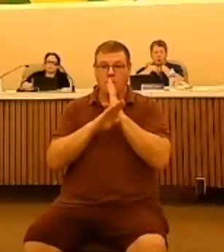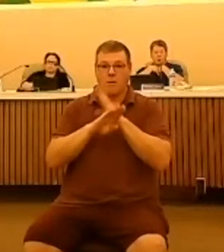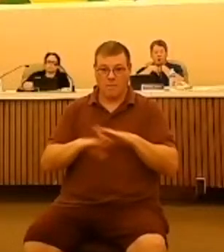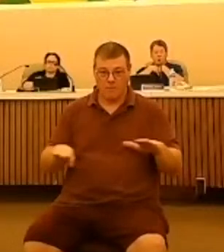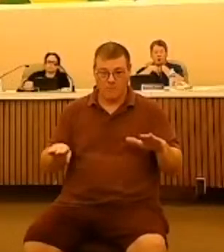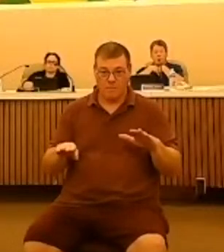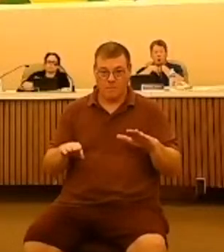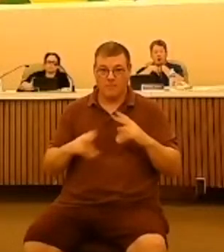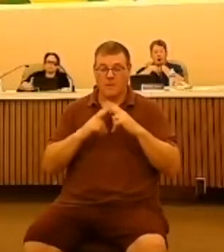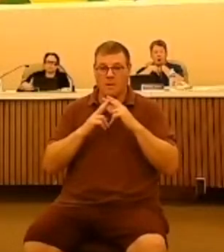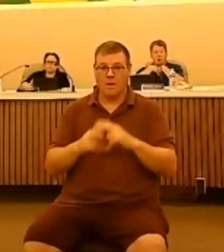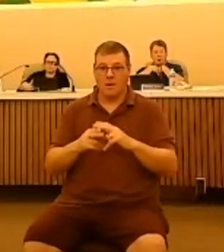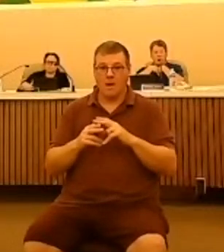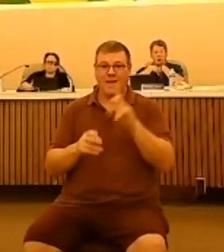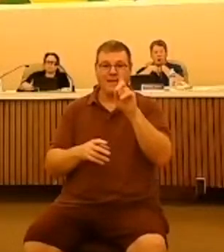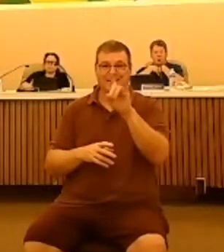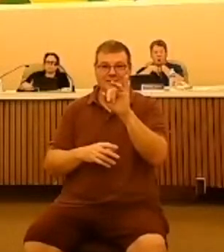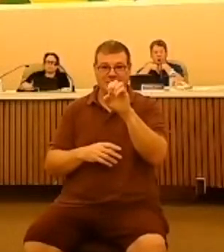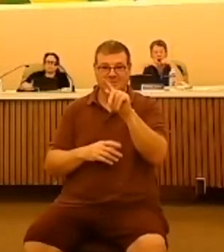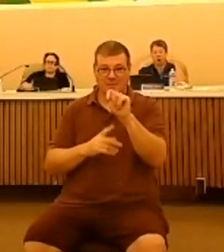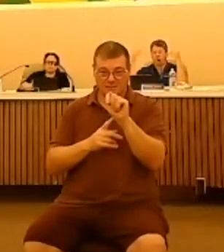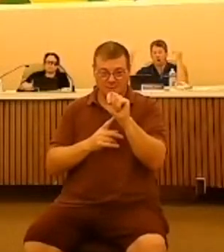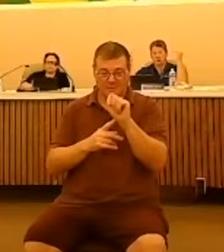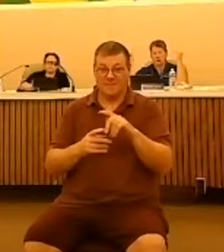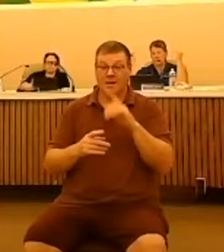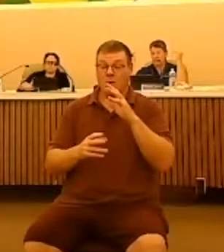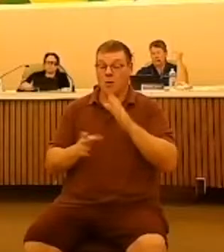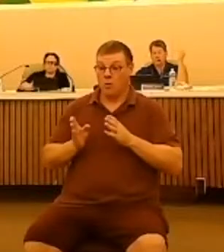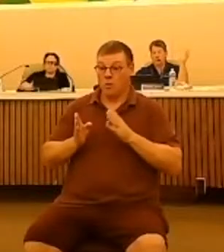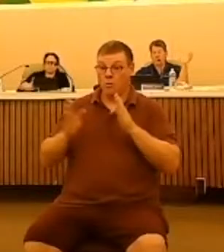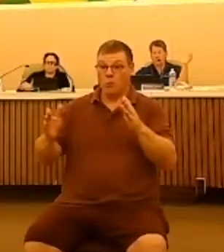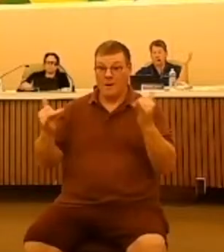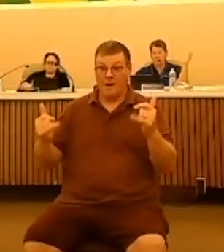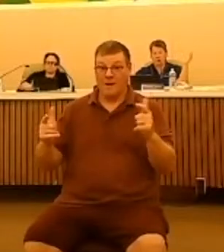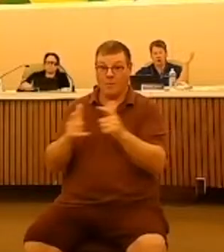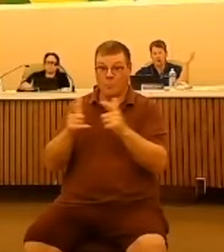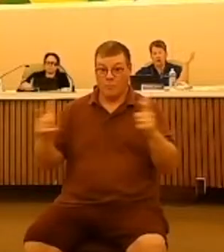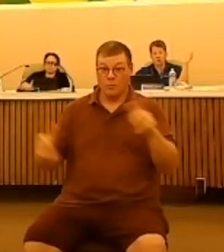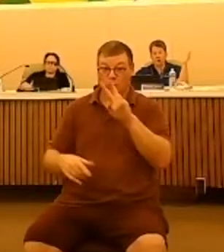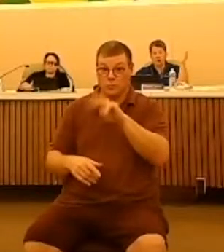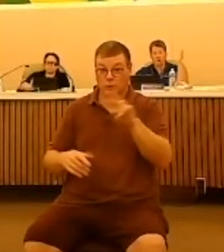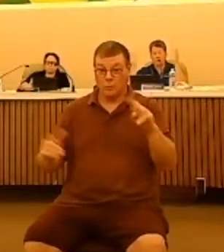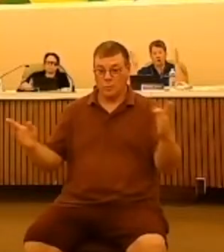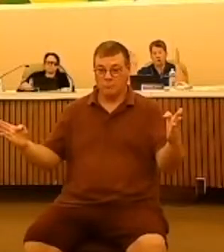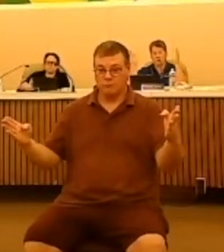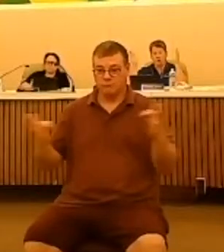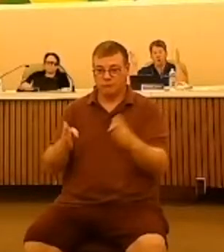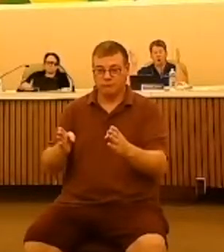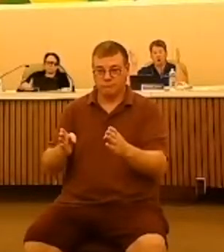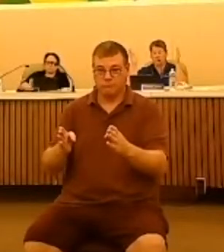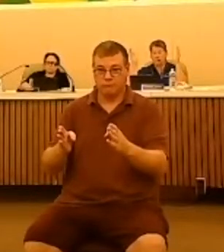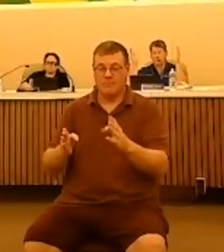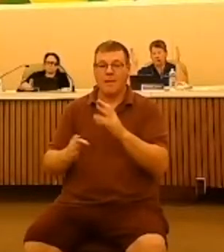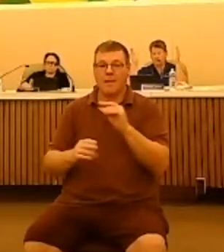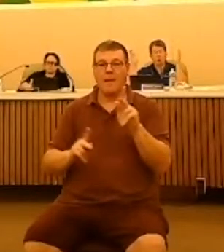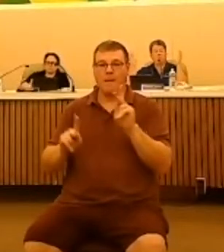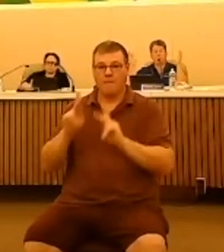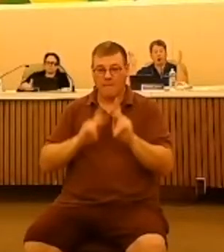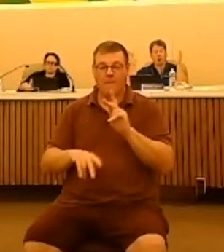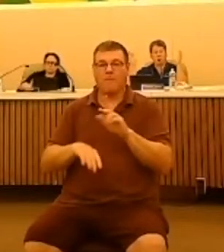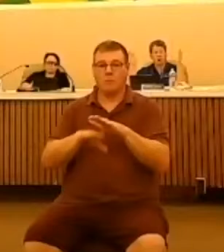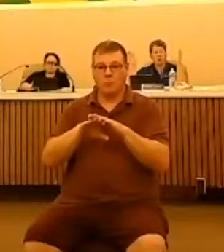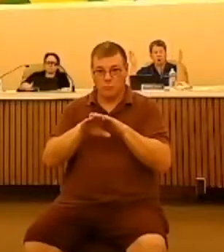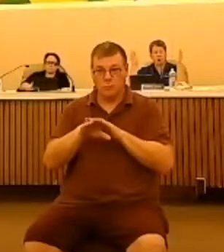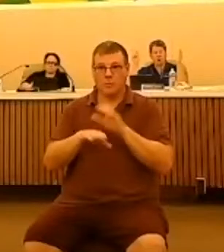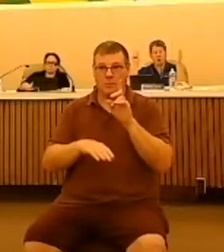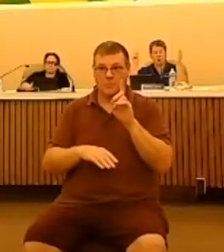They refer to them as road diet. So they take roads that are currently 22 feet and they make them narrower, and people do slow